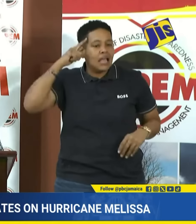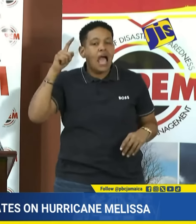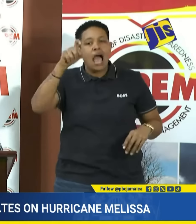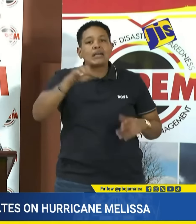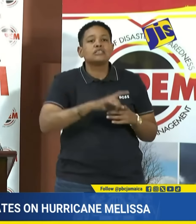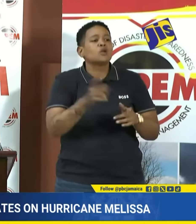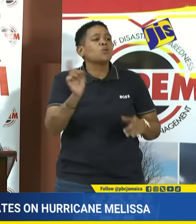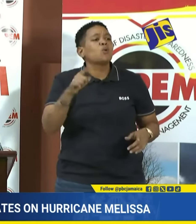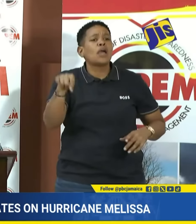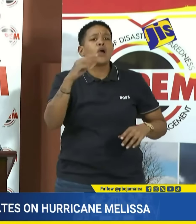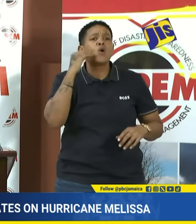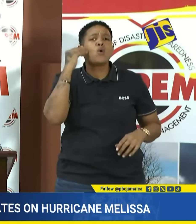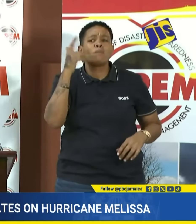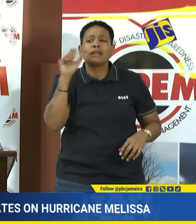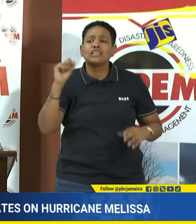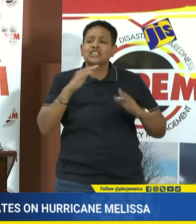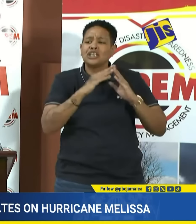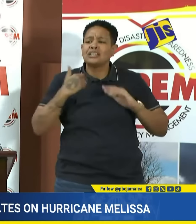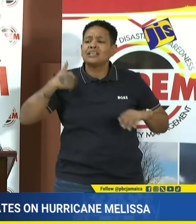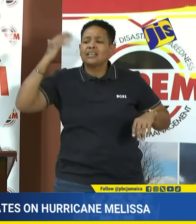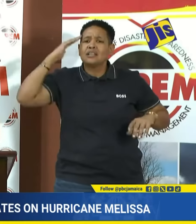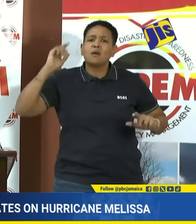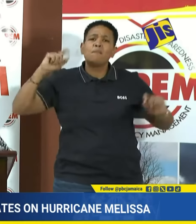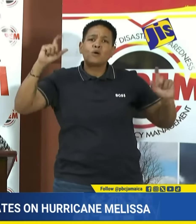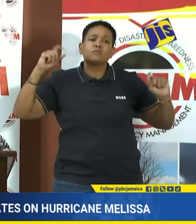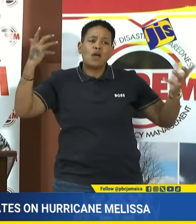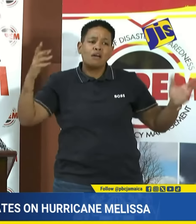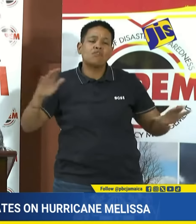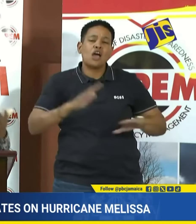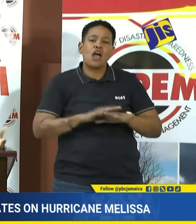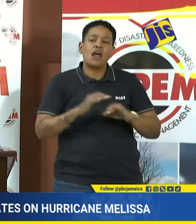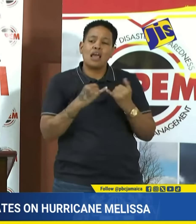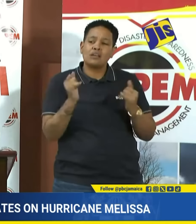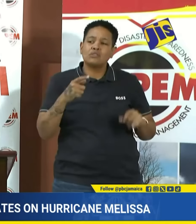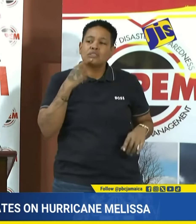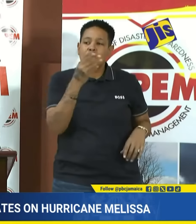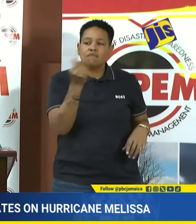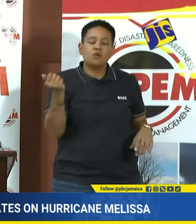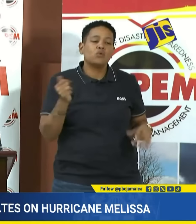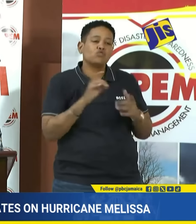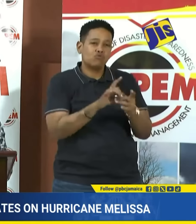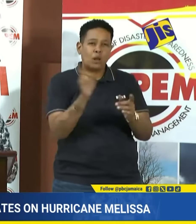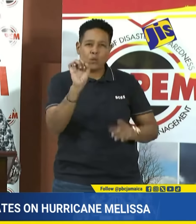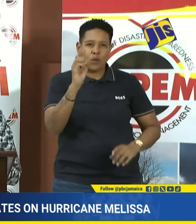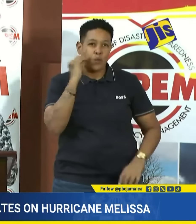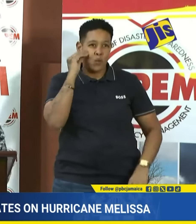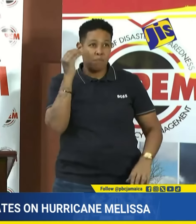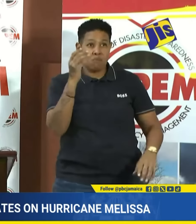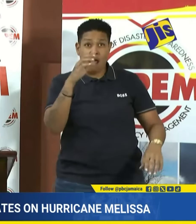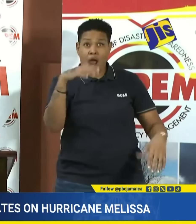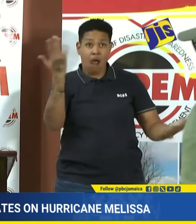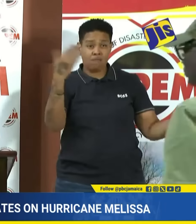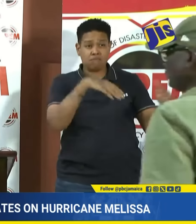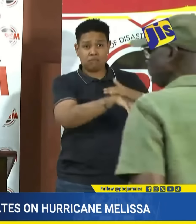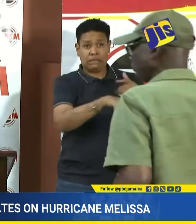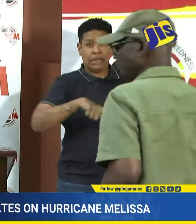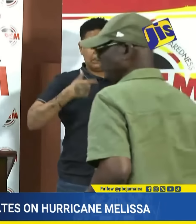asking about where these homeless shelters are. I know we've posted them online, but if you could just say a few words on the homeless shelters.